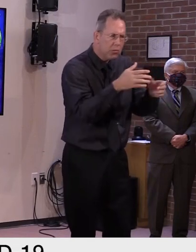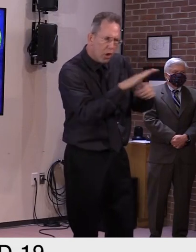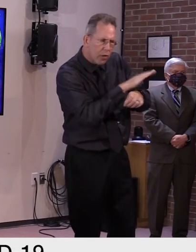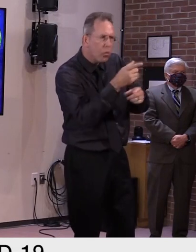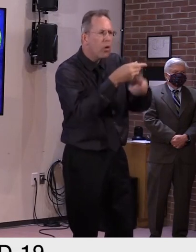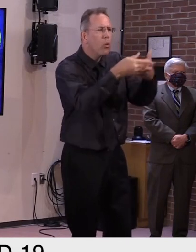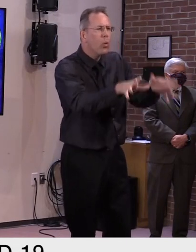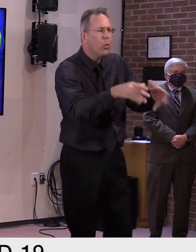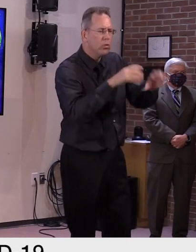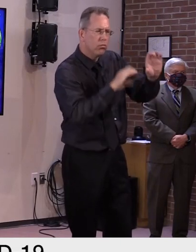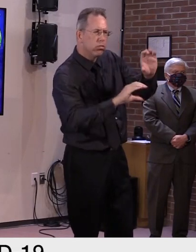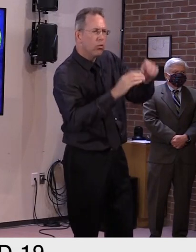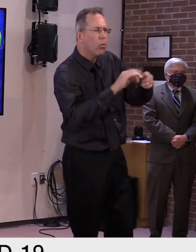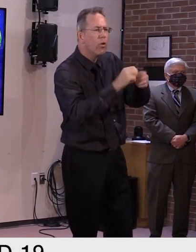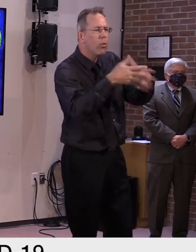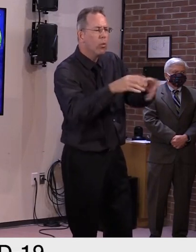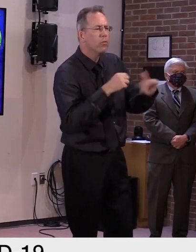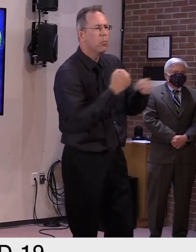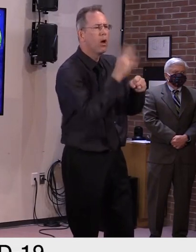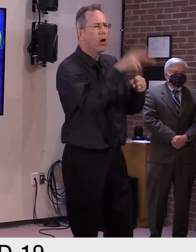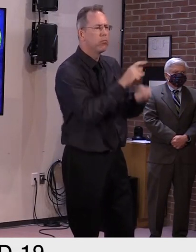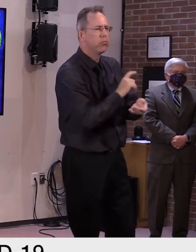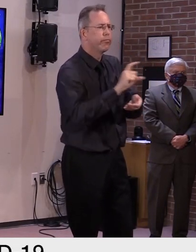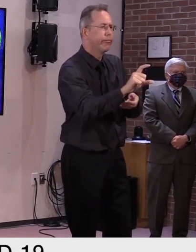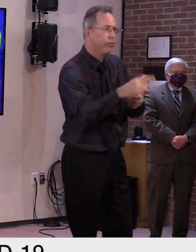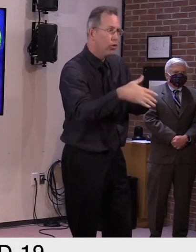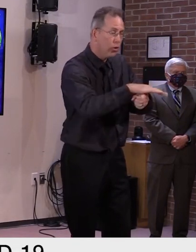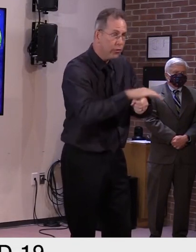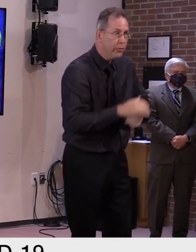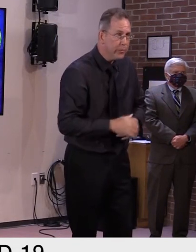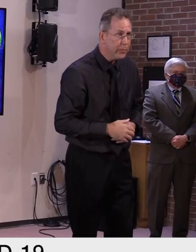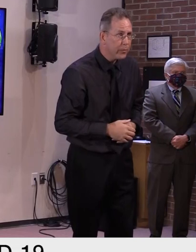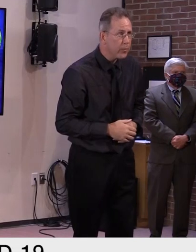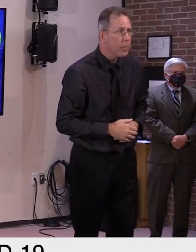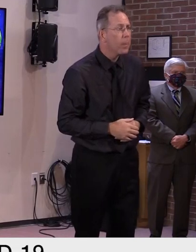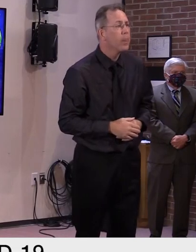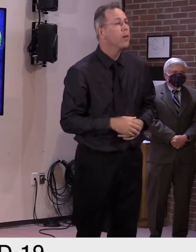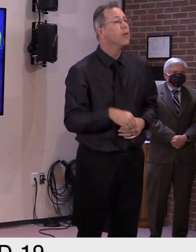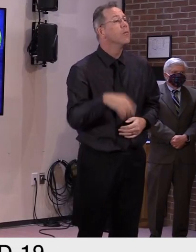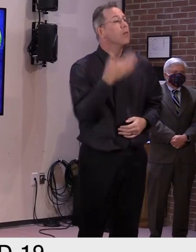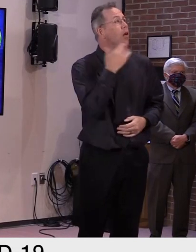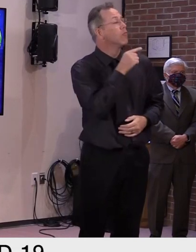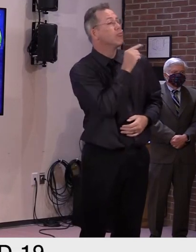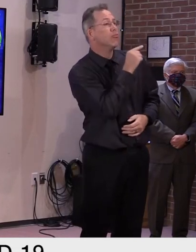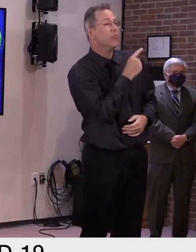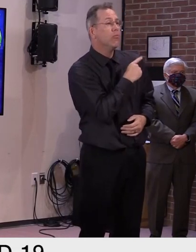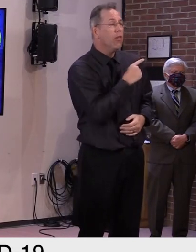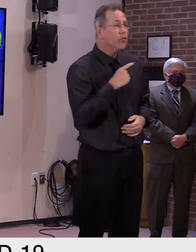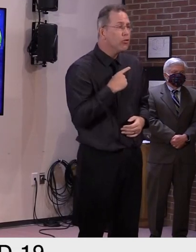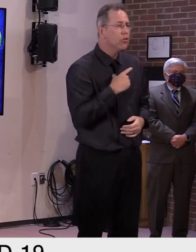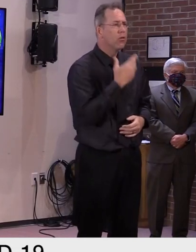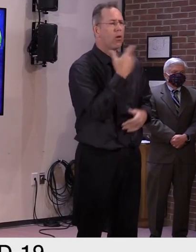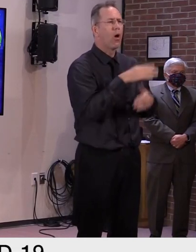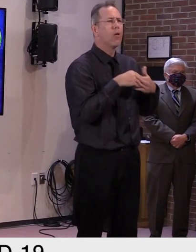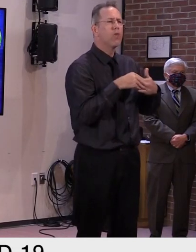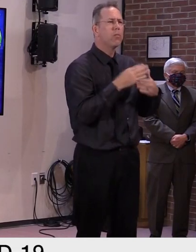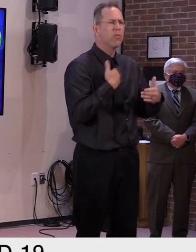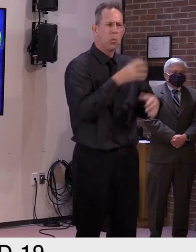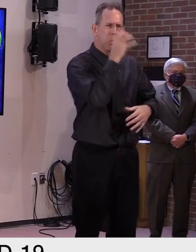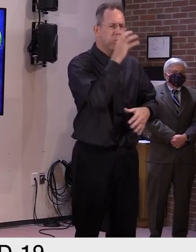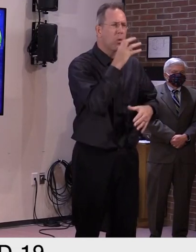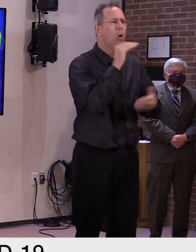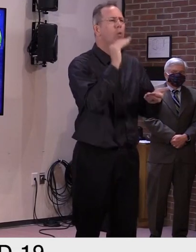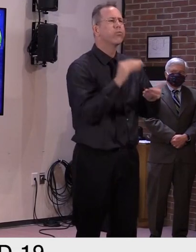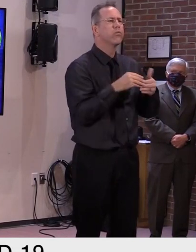in designing these. The only parameter that we have is a $300,000 maximum grant size. So